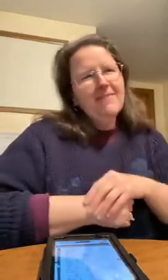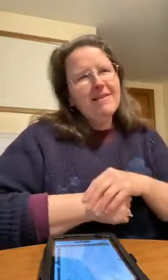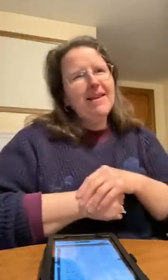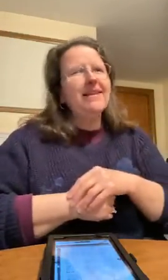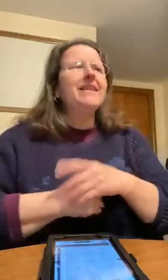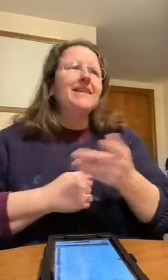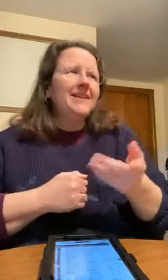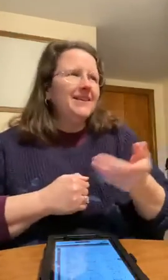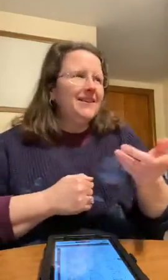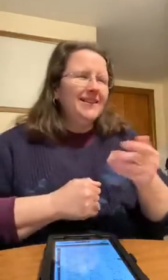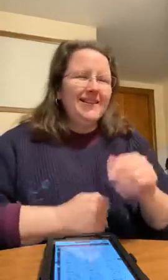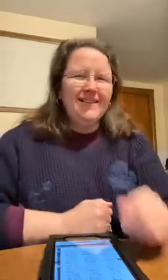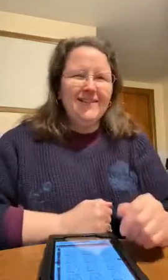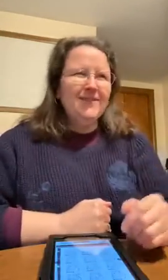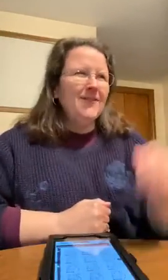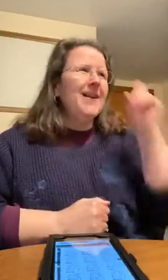like, honey, wake up.